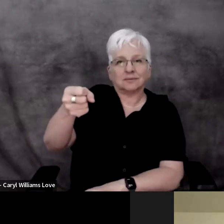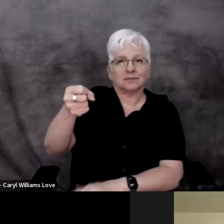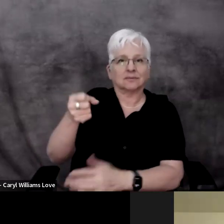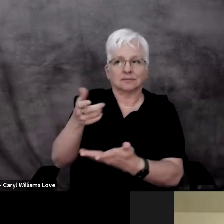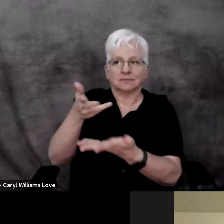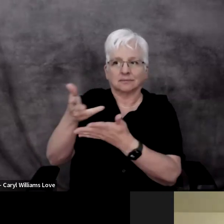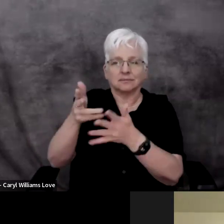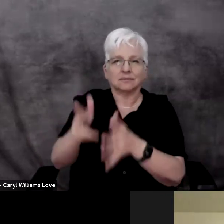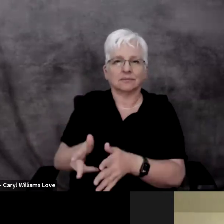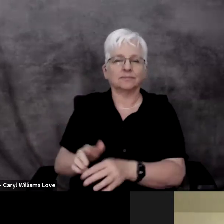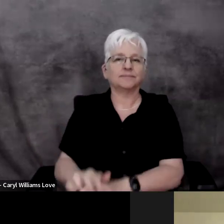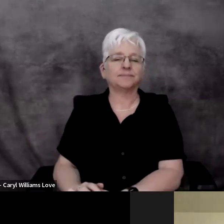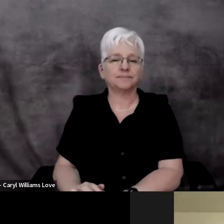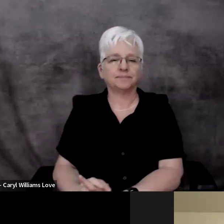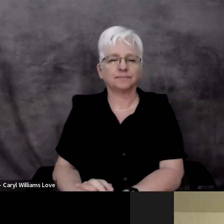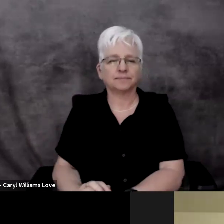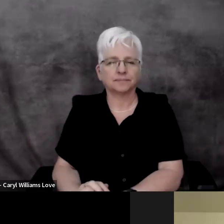workforce.